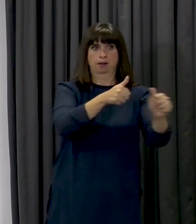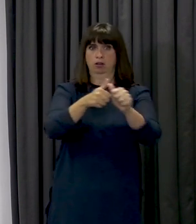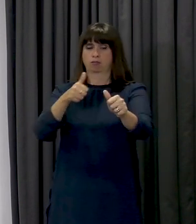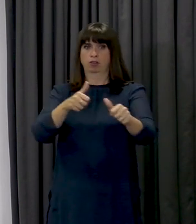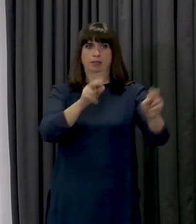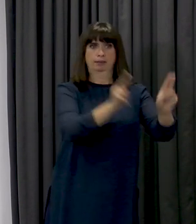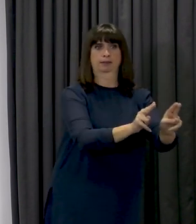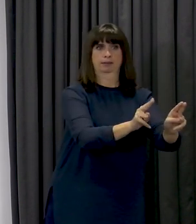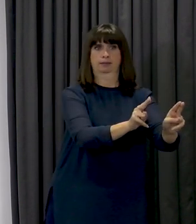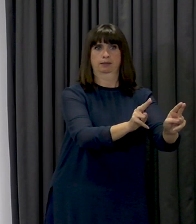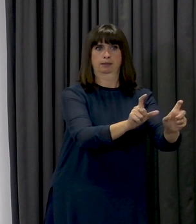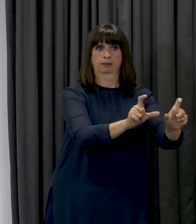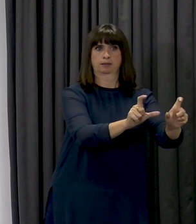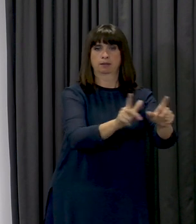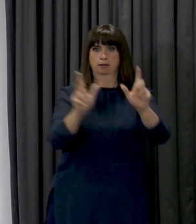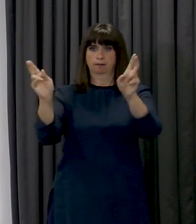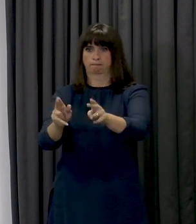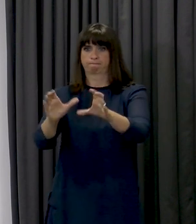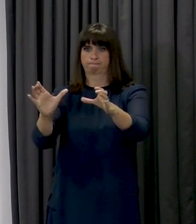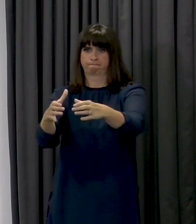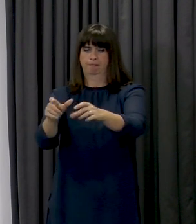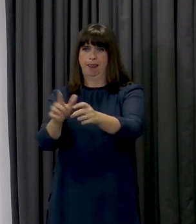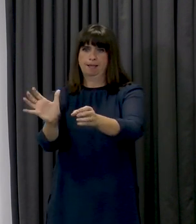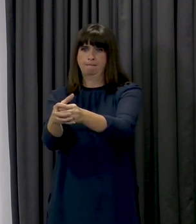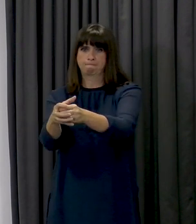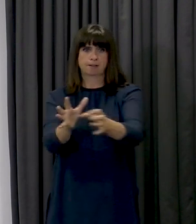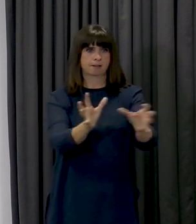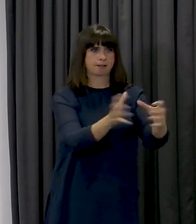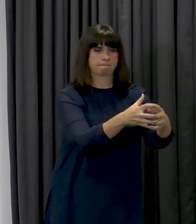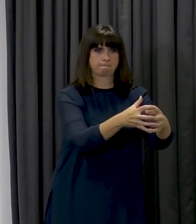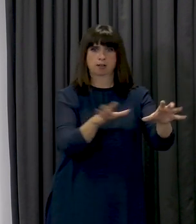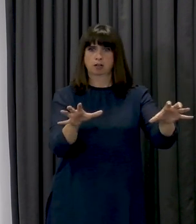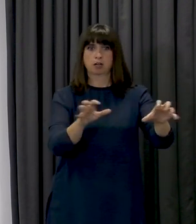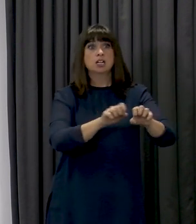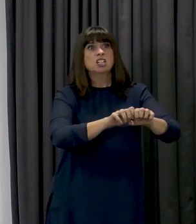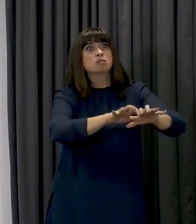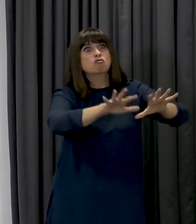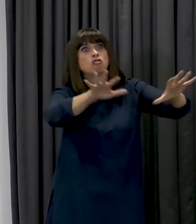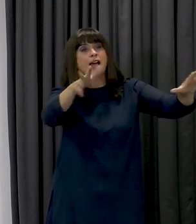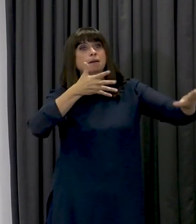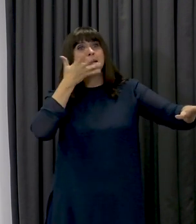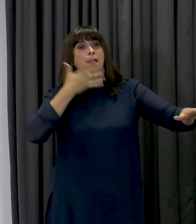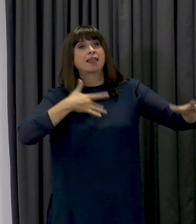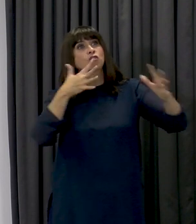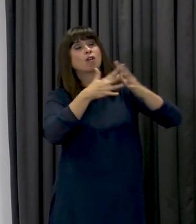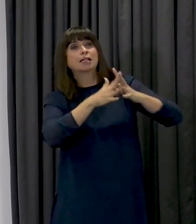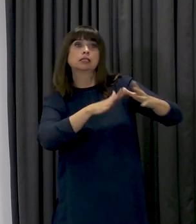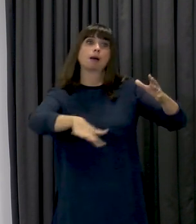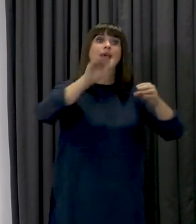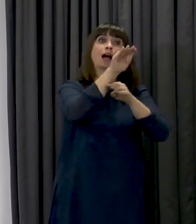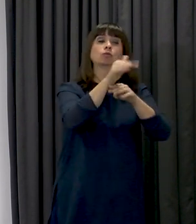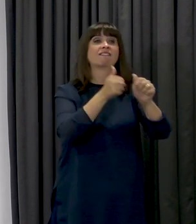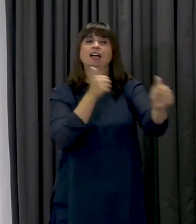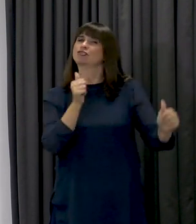it didn't seem proportionate to deny to the wider population of Wrexham things that other people in Wales will be able